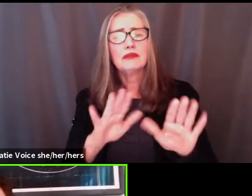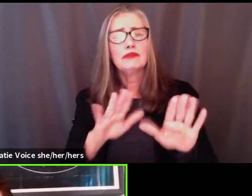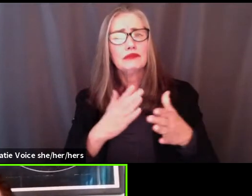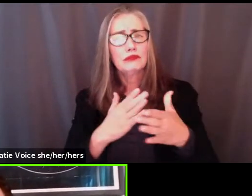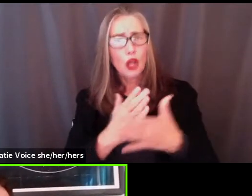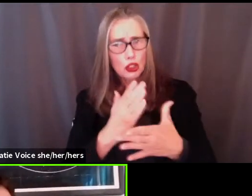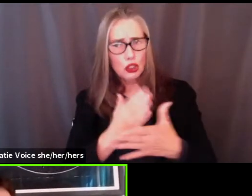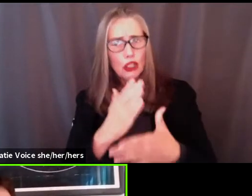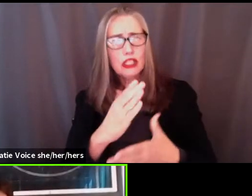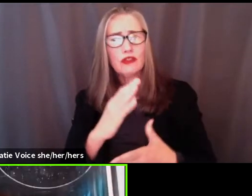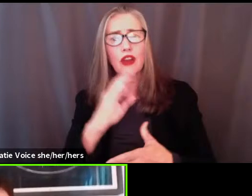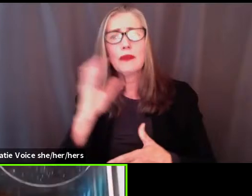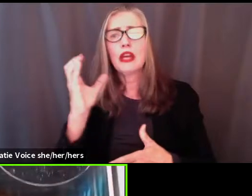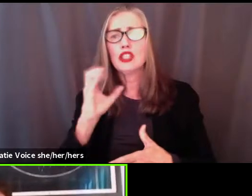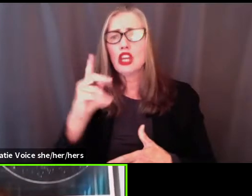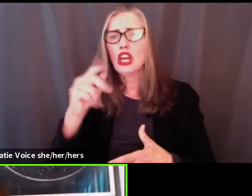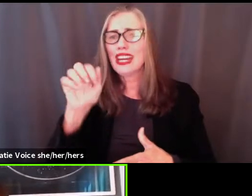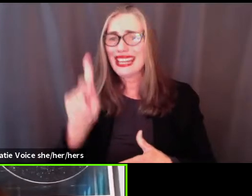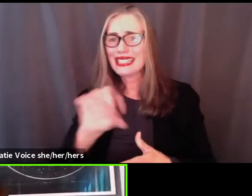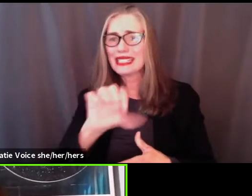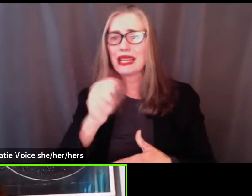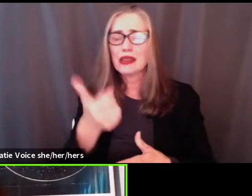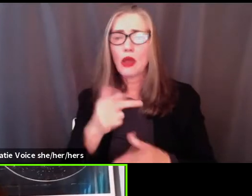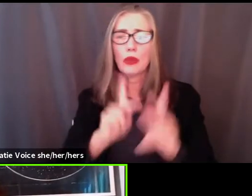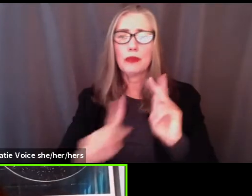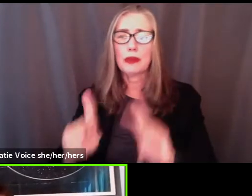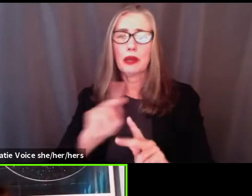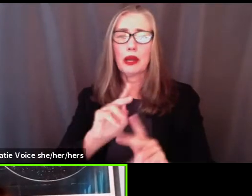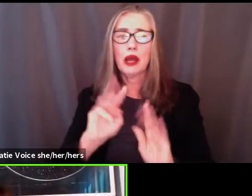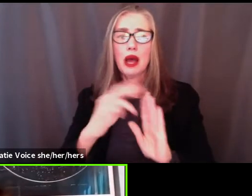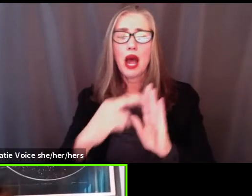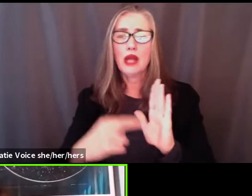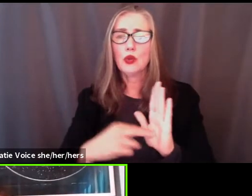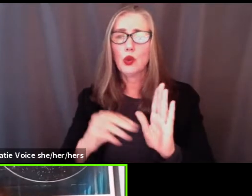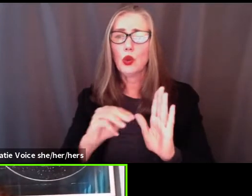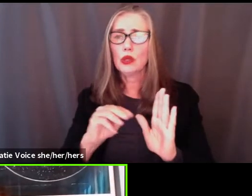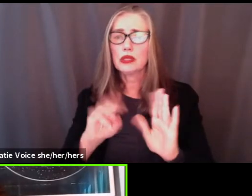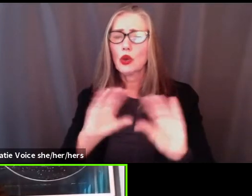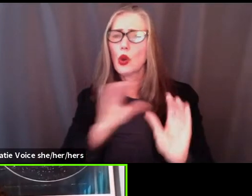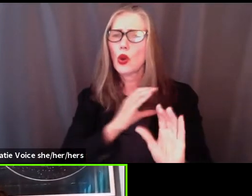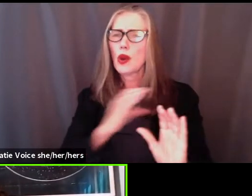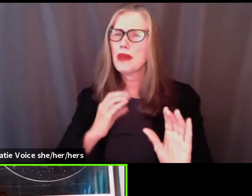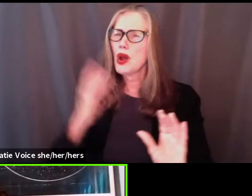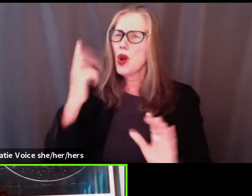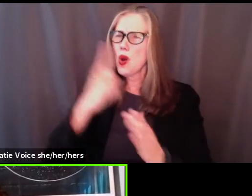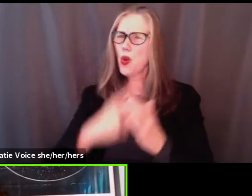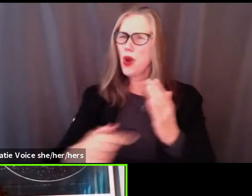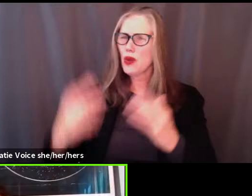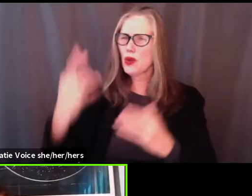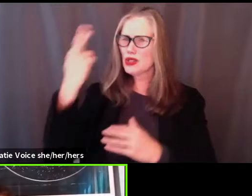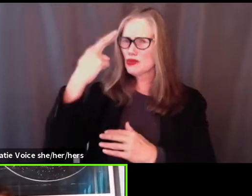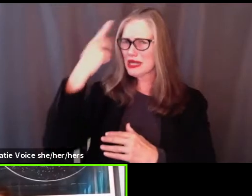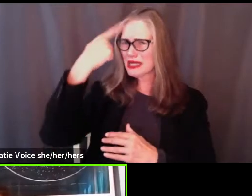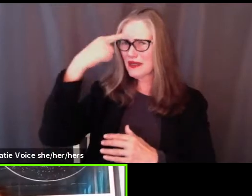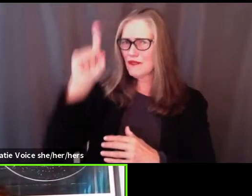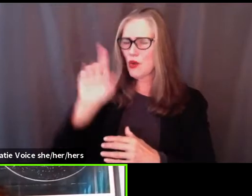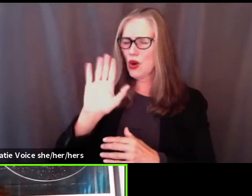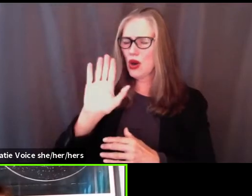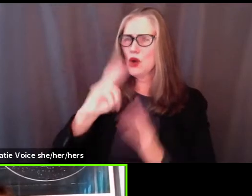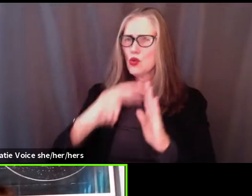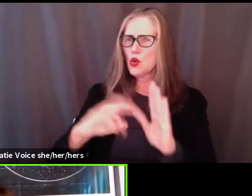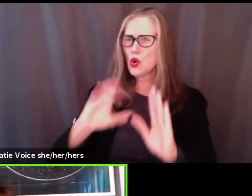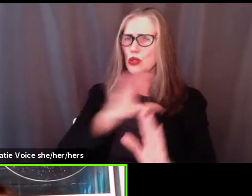Committee, I was just curious what the rationale from the Rules Committee was in terms of